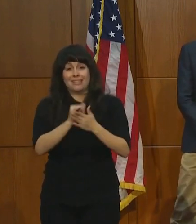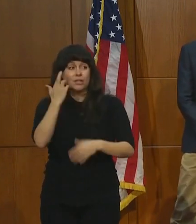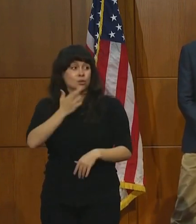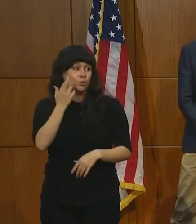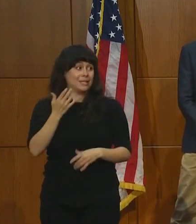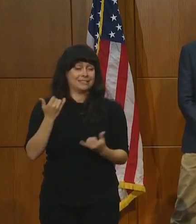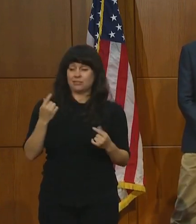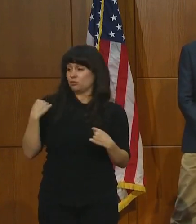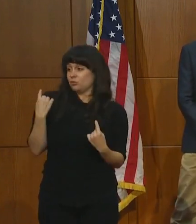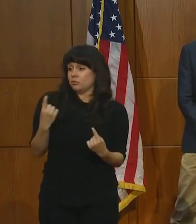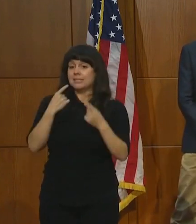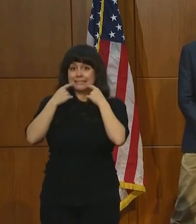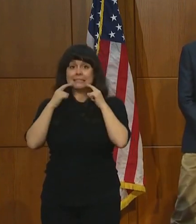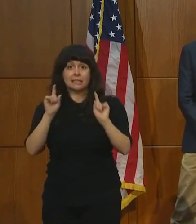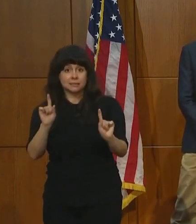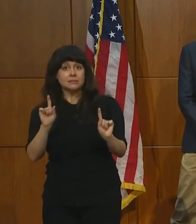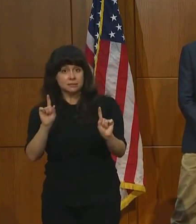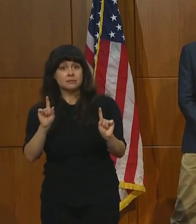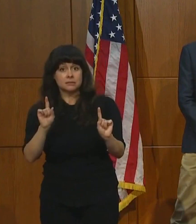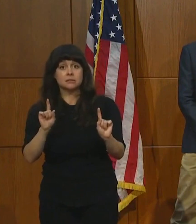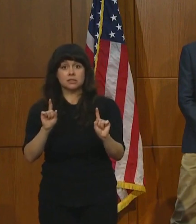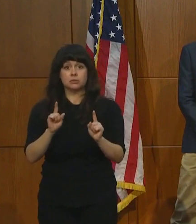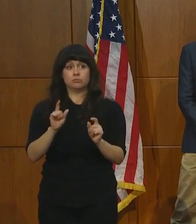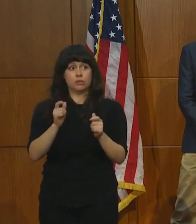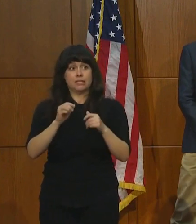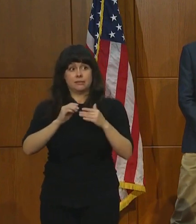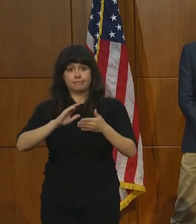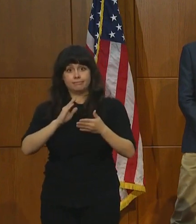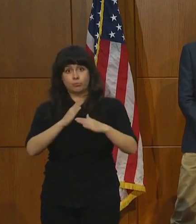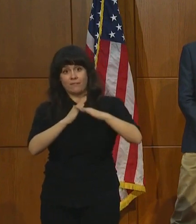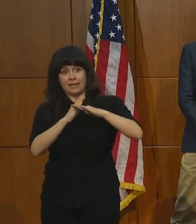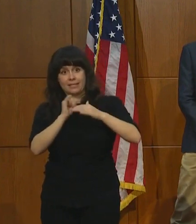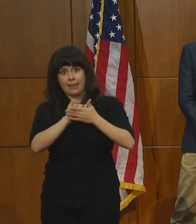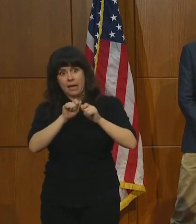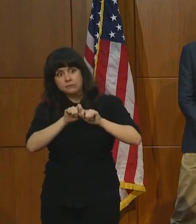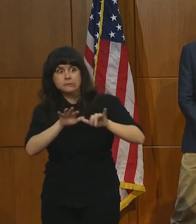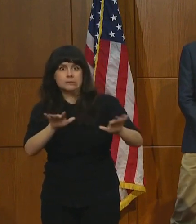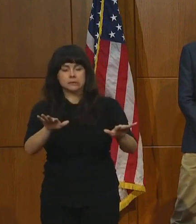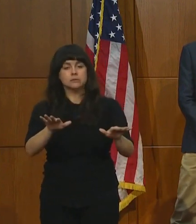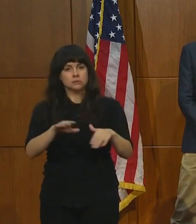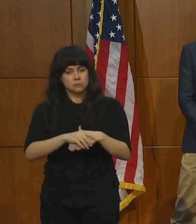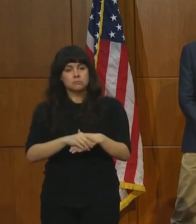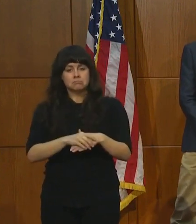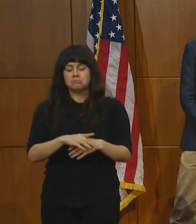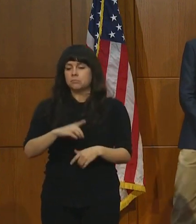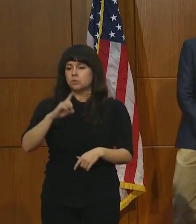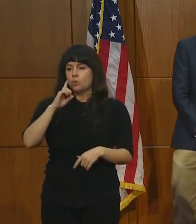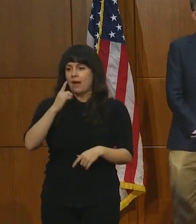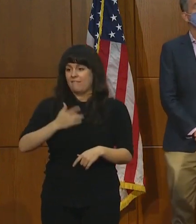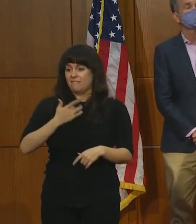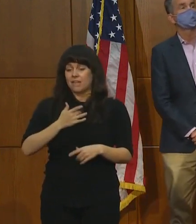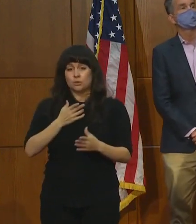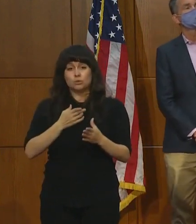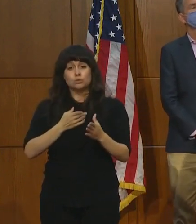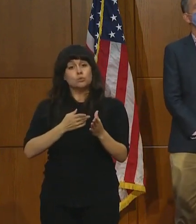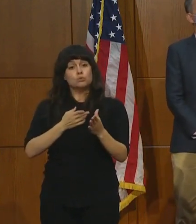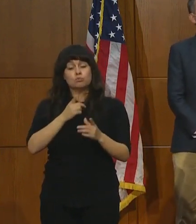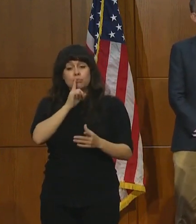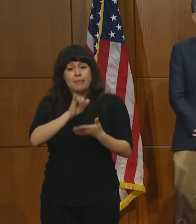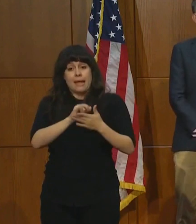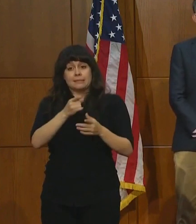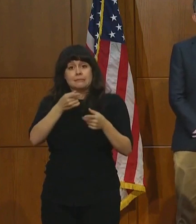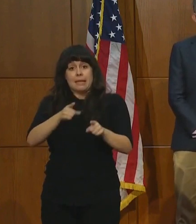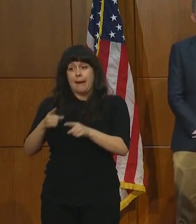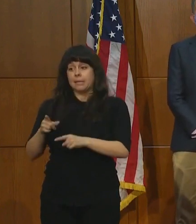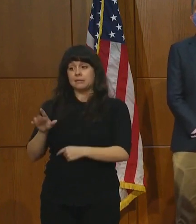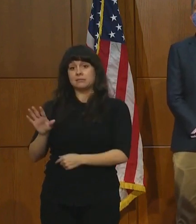we've been in stopping the spread of COVID-19. And I think that's true in the Tidewater region as